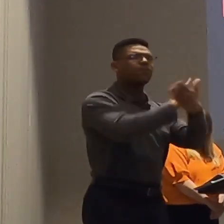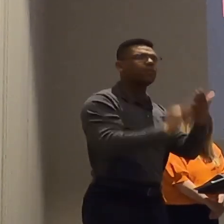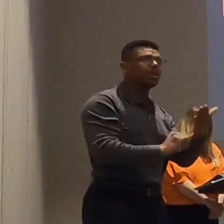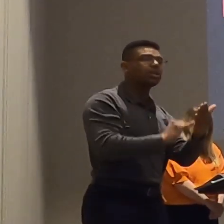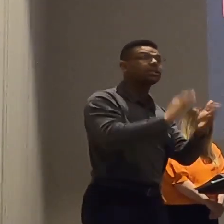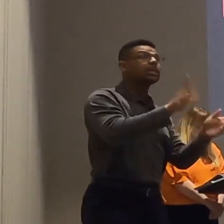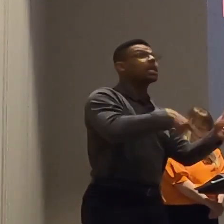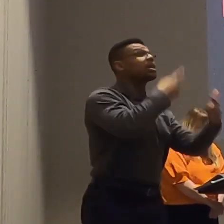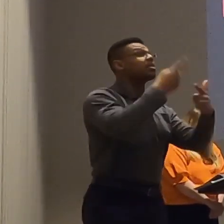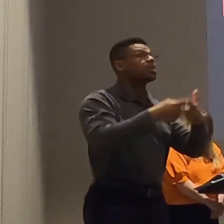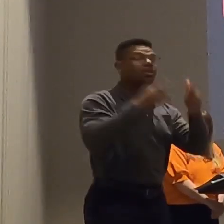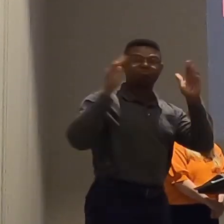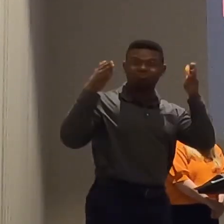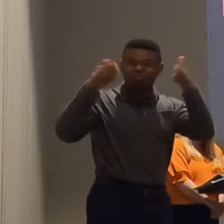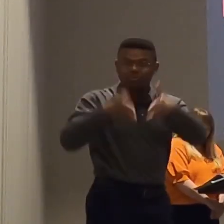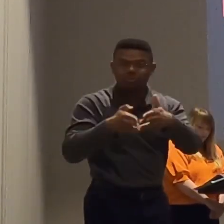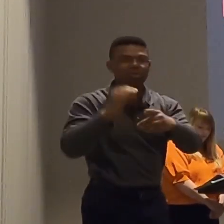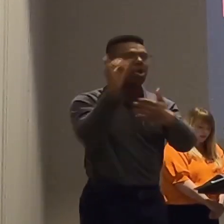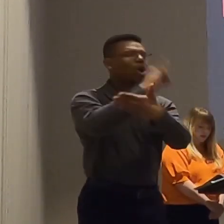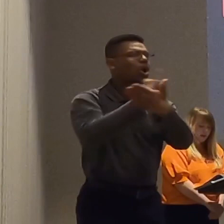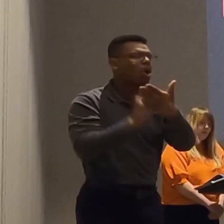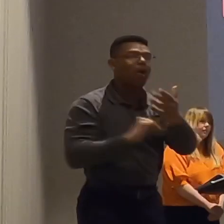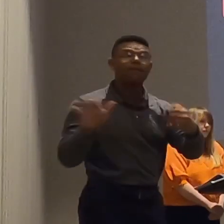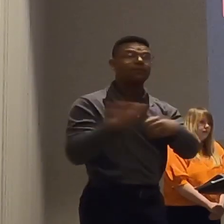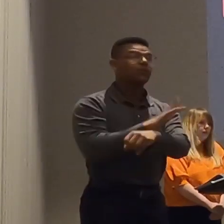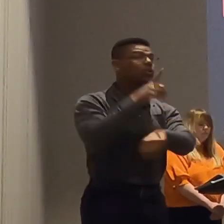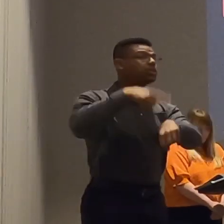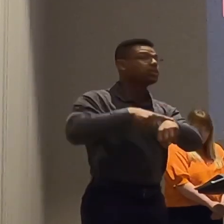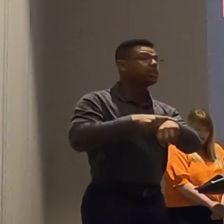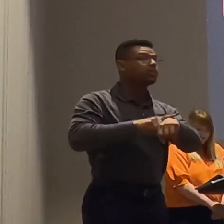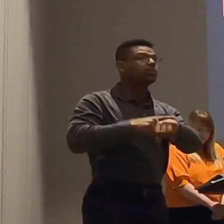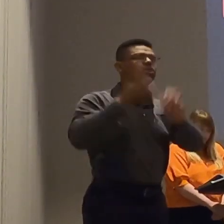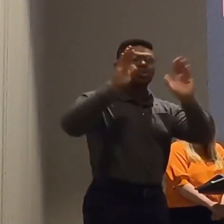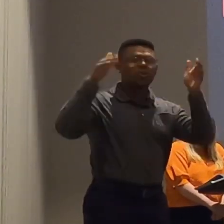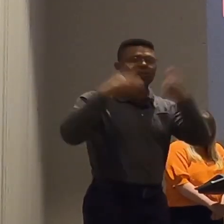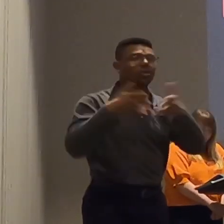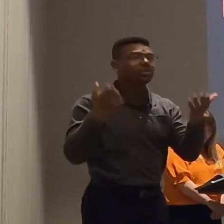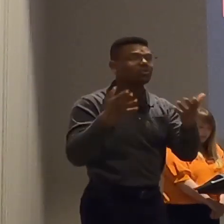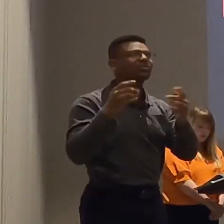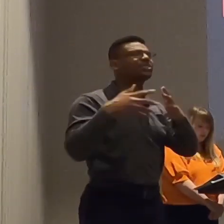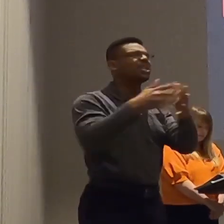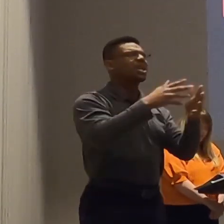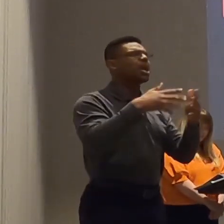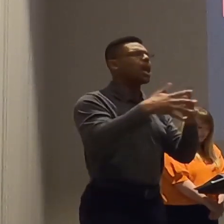pursuing art full-time. Bowman's artworks center on exalting America's Black